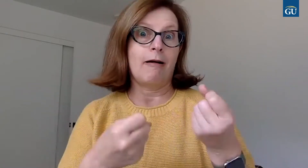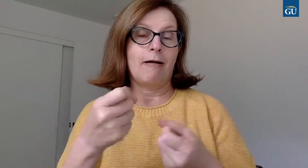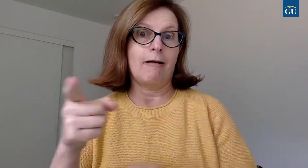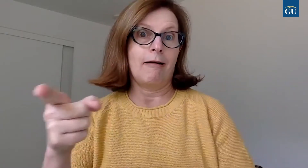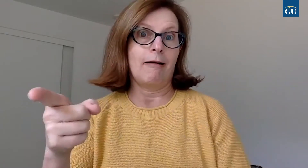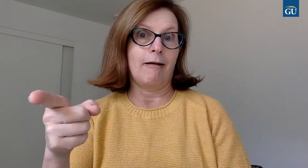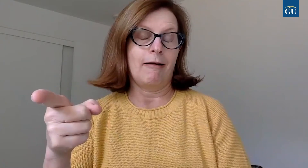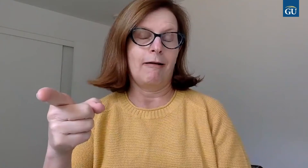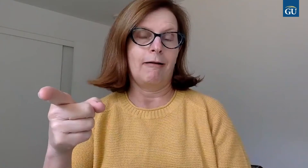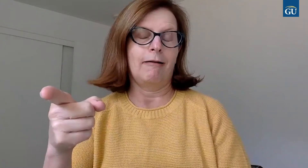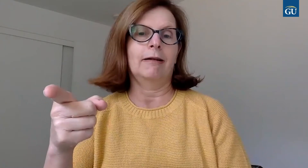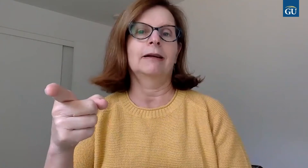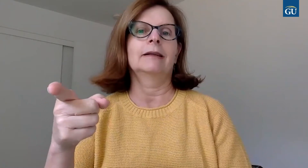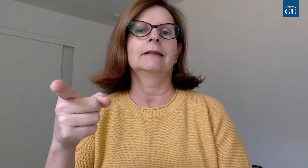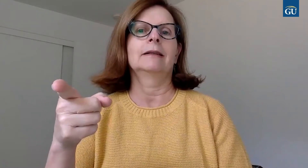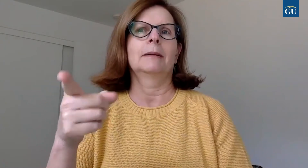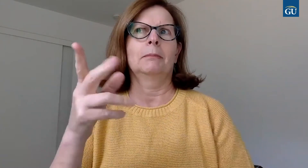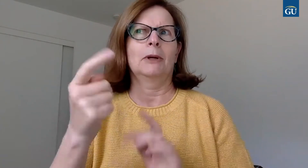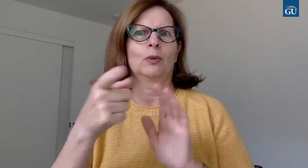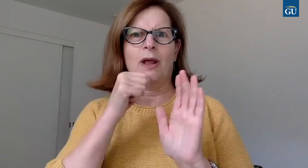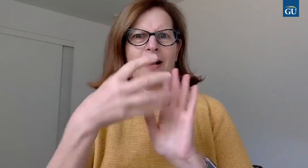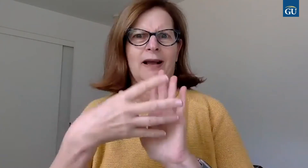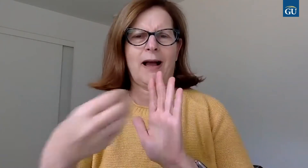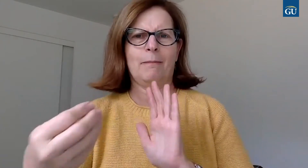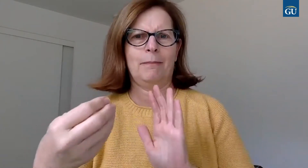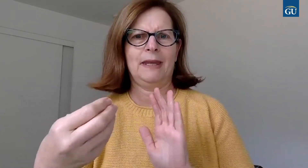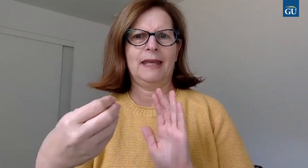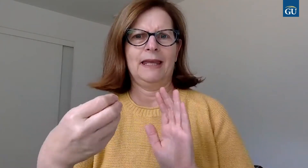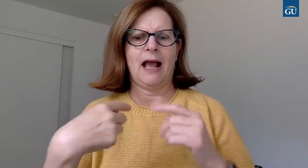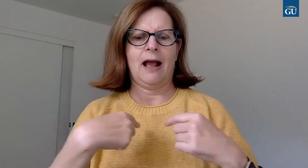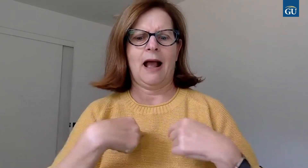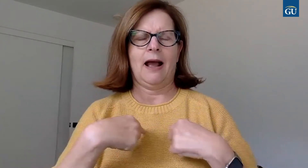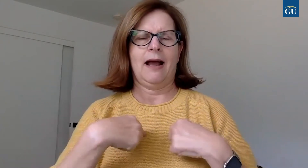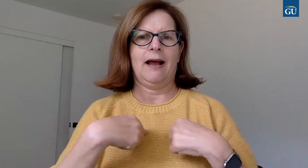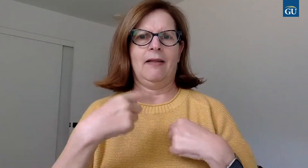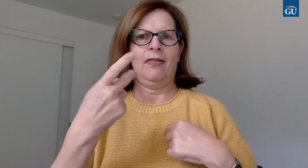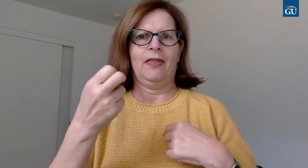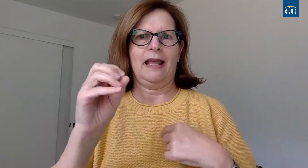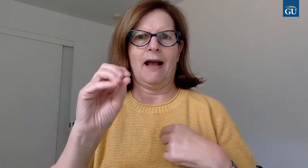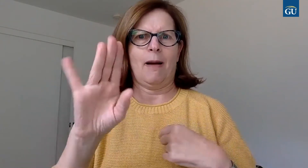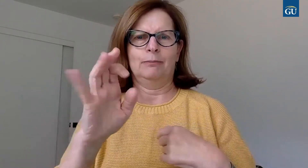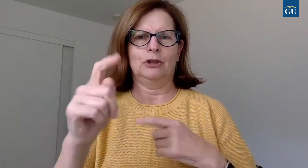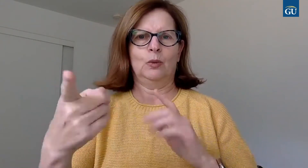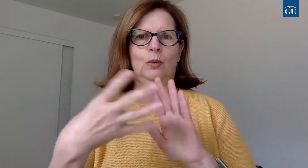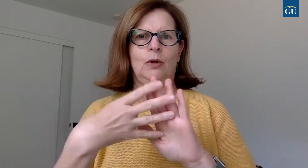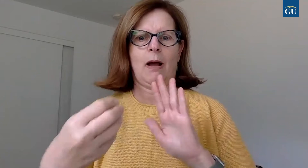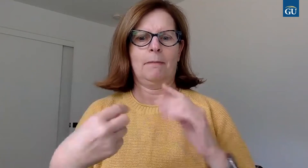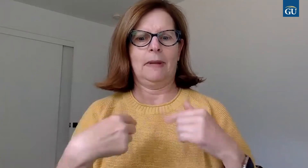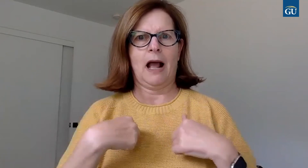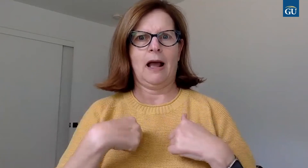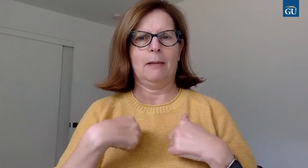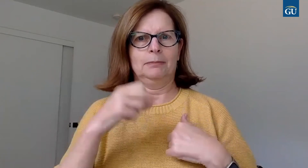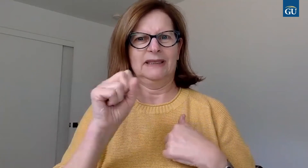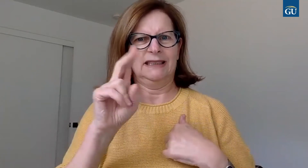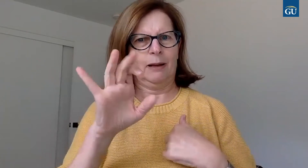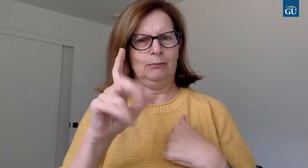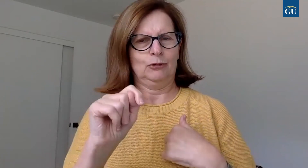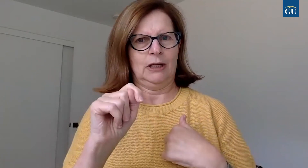the car. In this example, you don't copy the I, the object, only the subject.